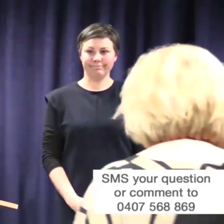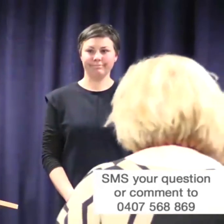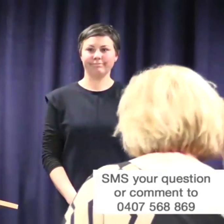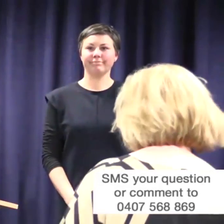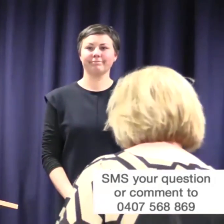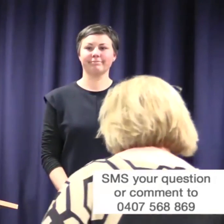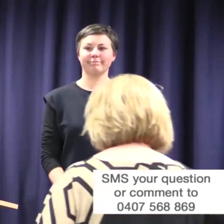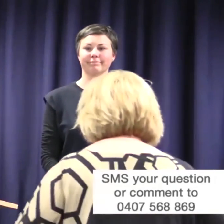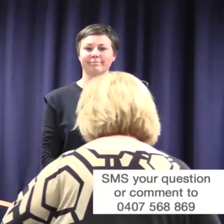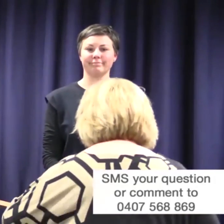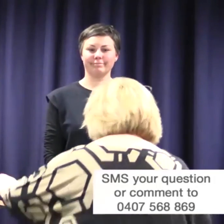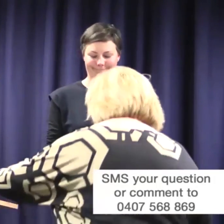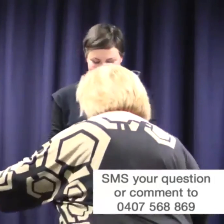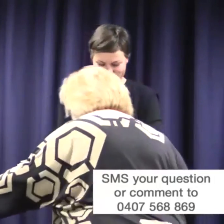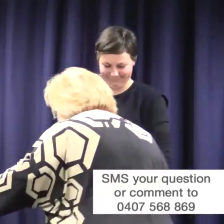Thank you, Shelley.